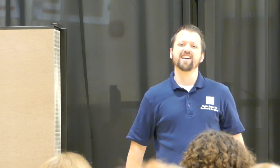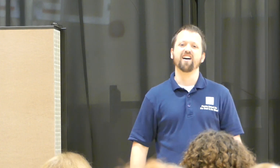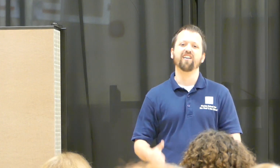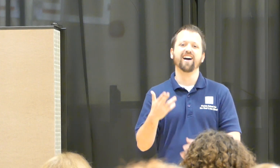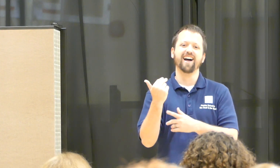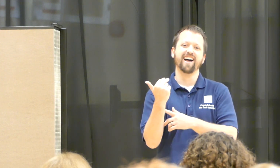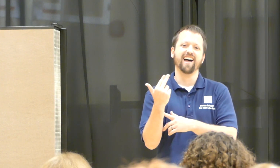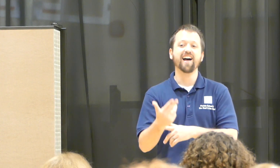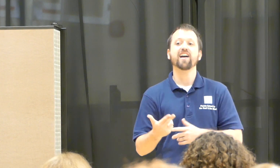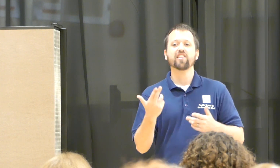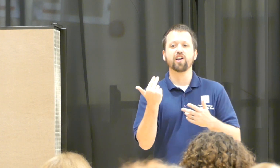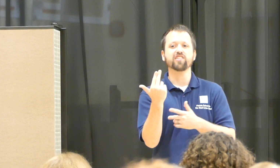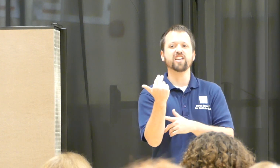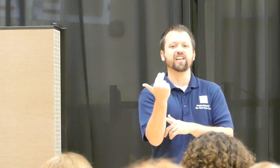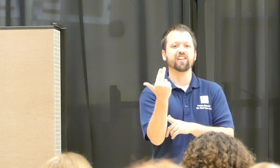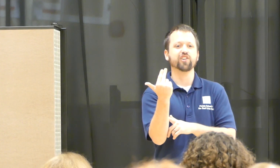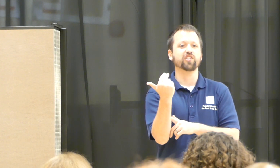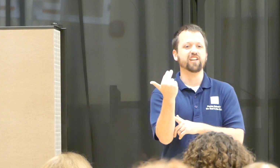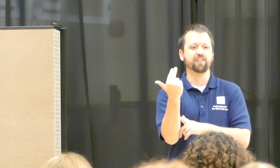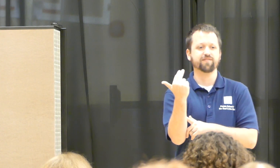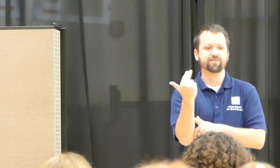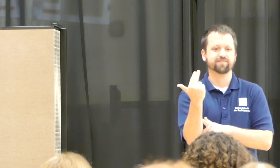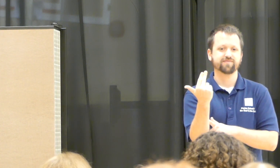So, 13.